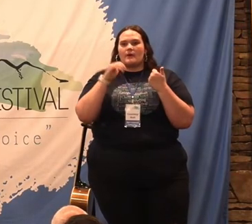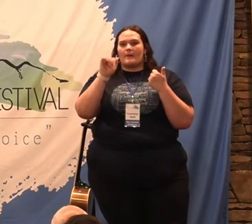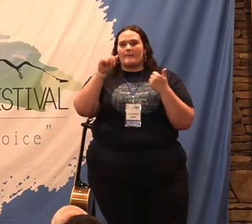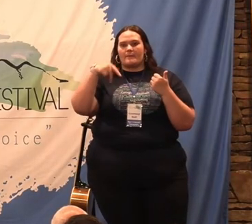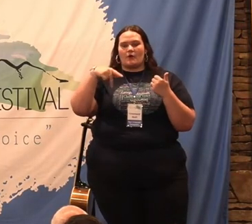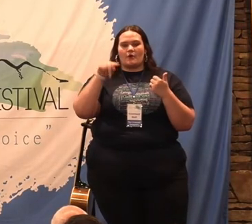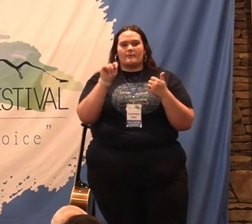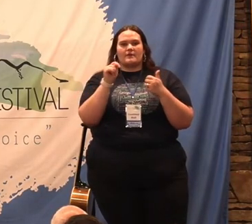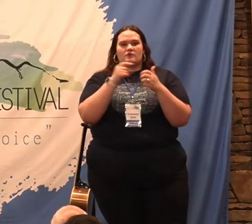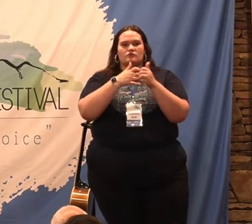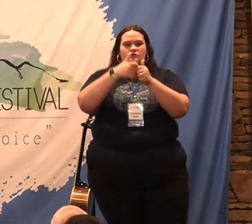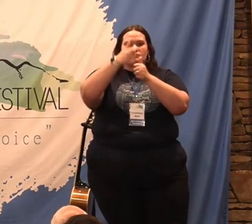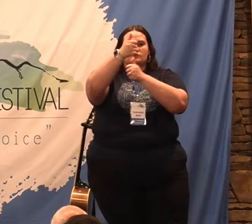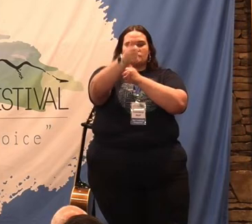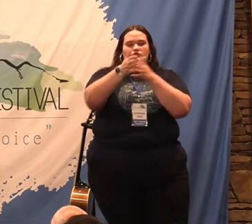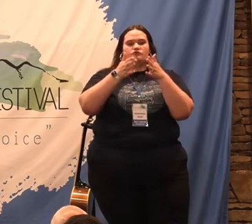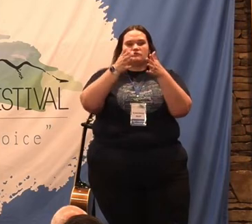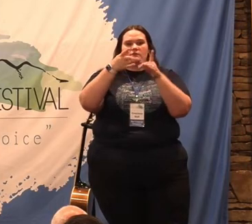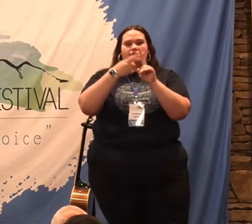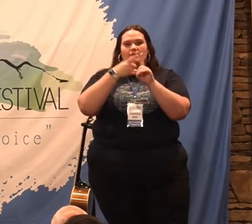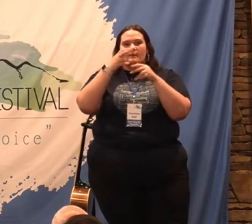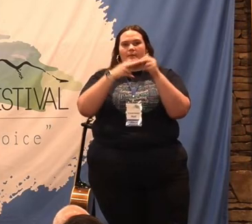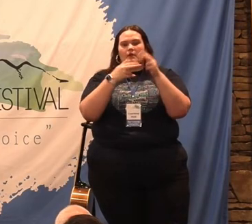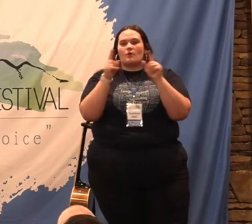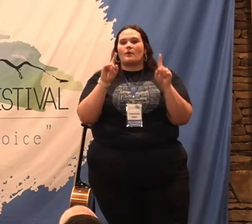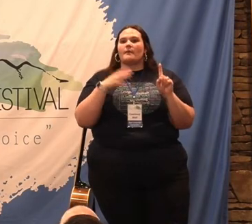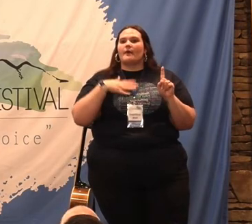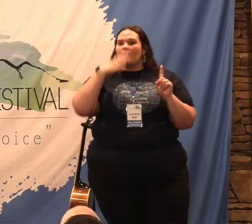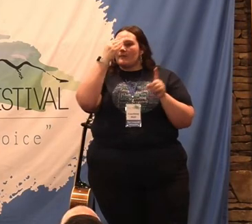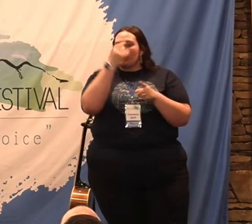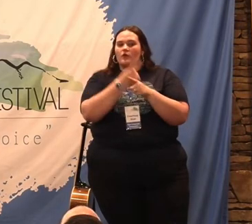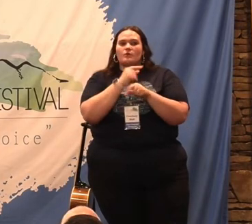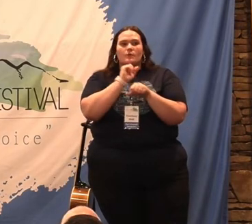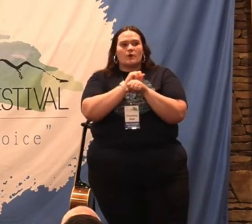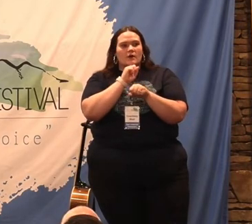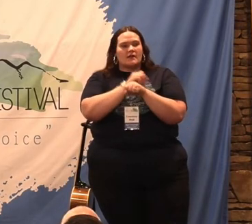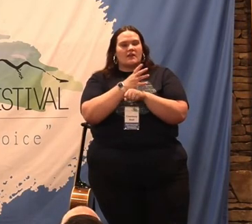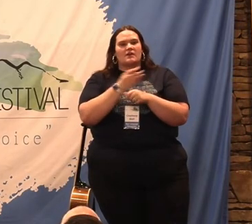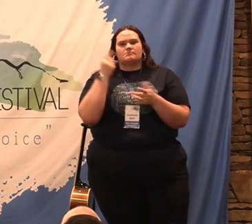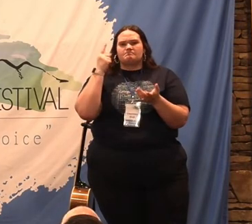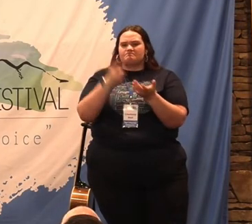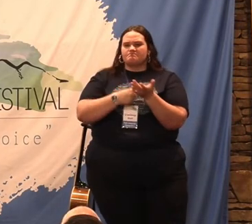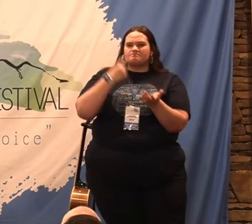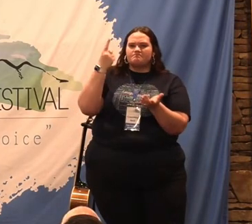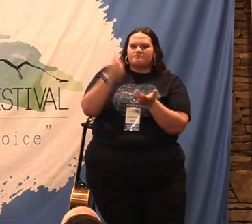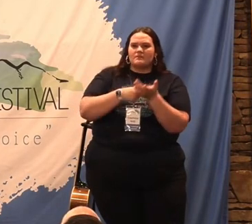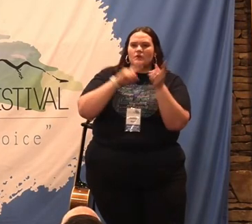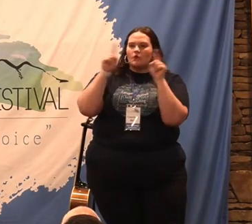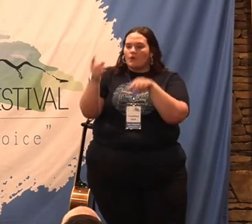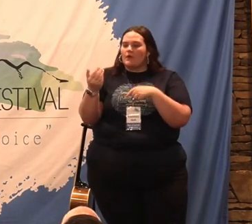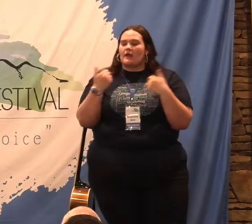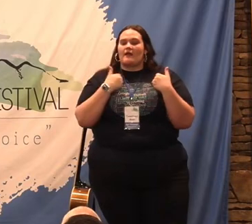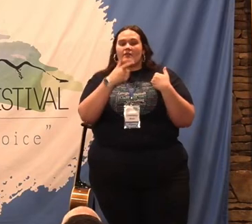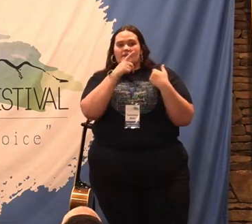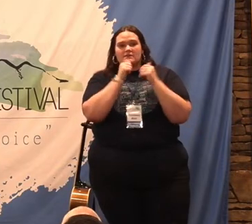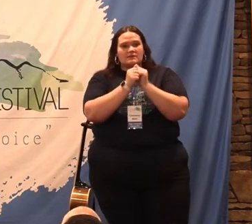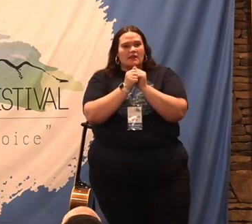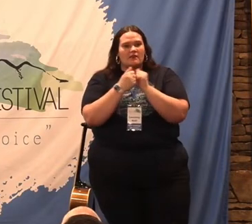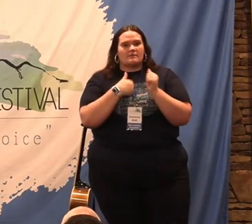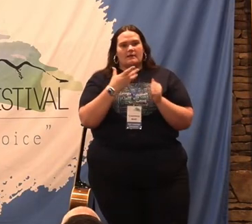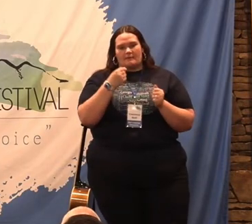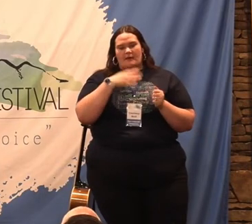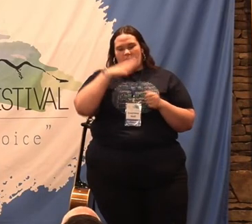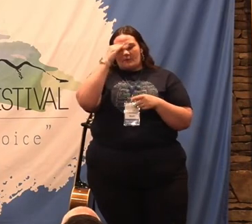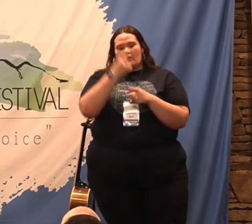building where my brother was working. And every now and then we'd go out for lunch together. One day I went out for lunch. It was in